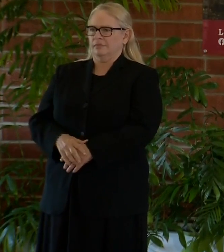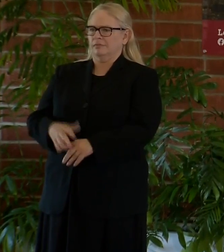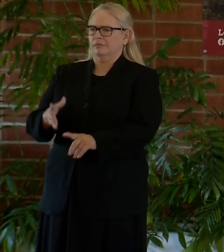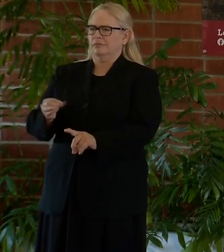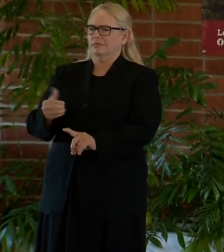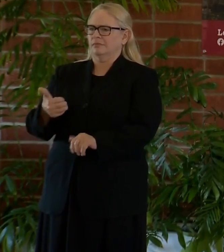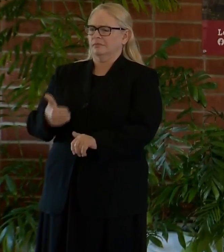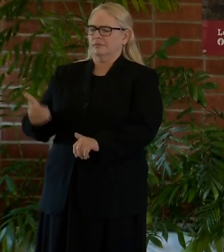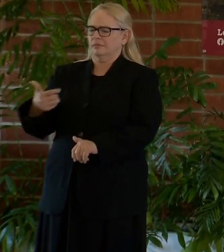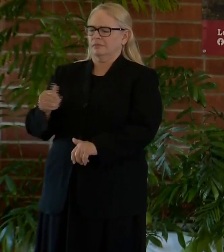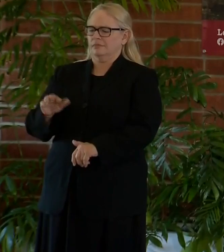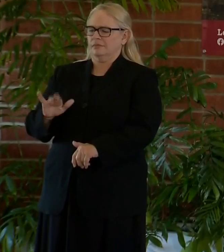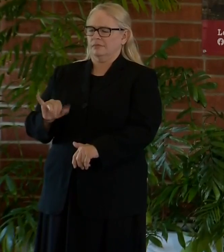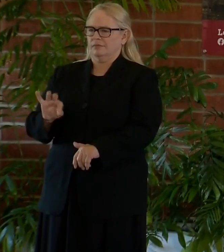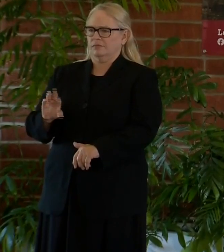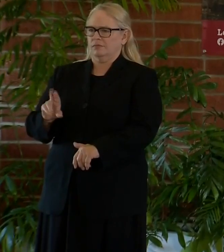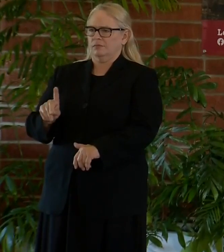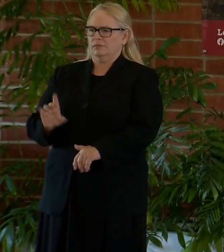you're ready, sir. Whenever, Okay, great.